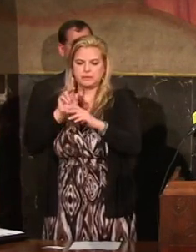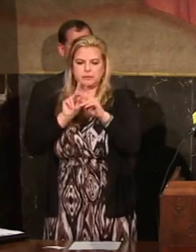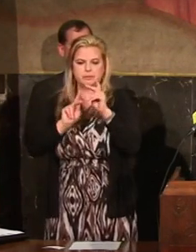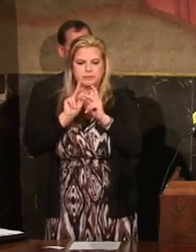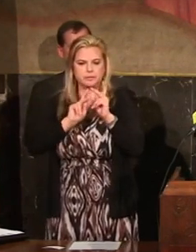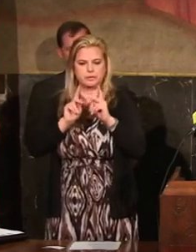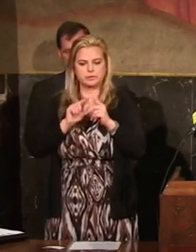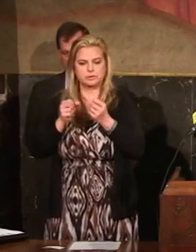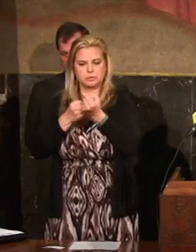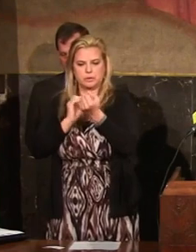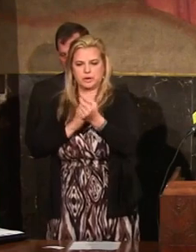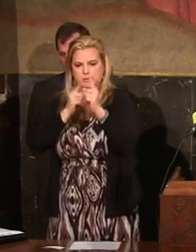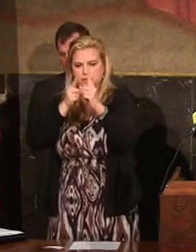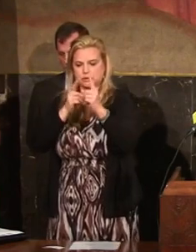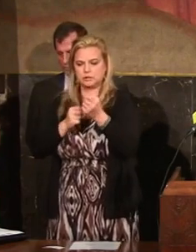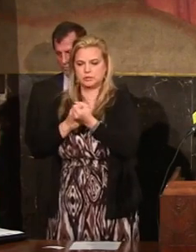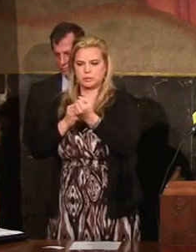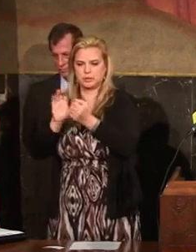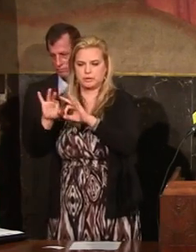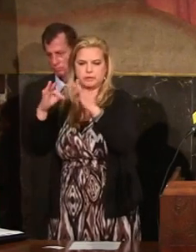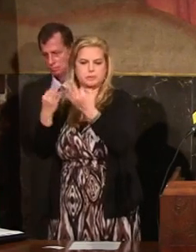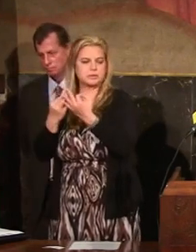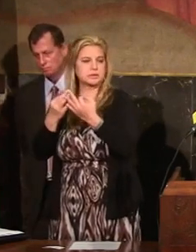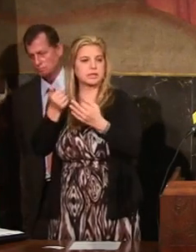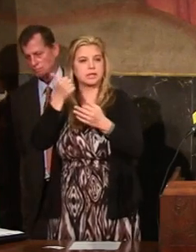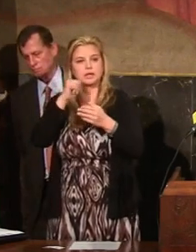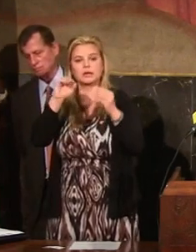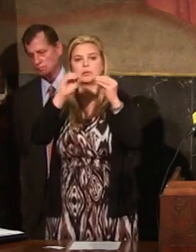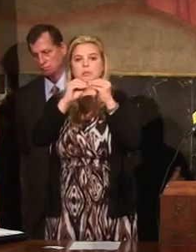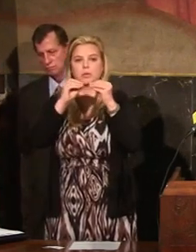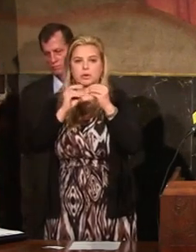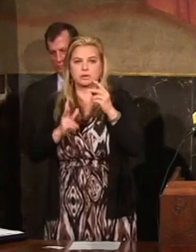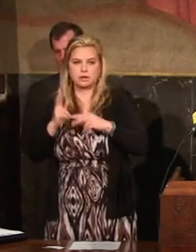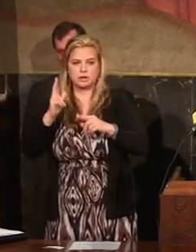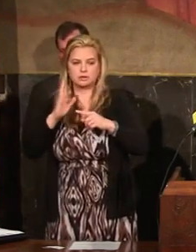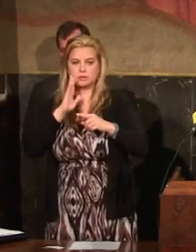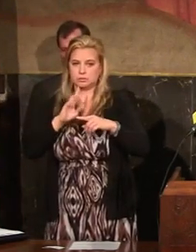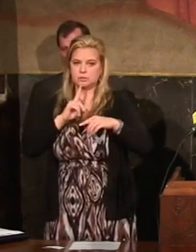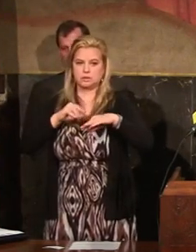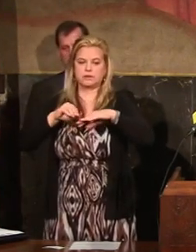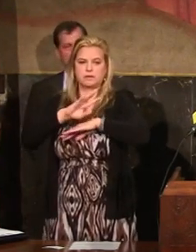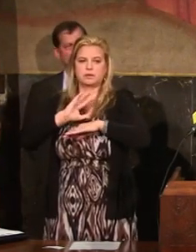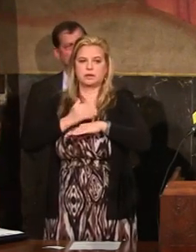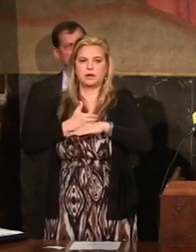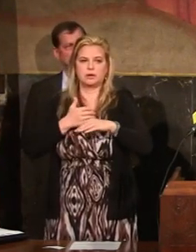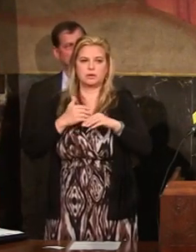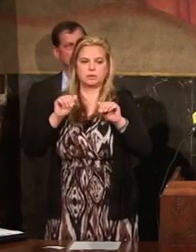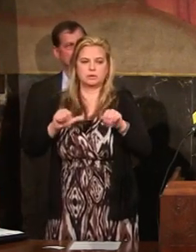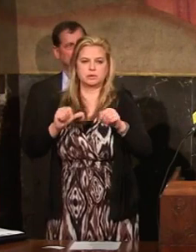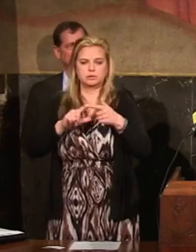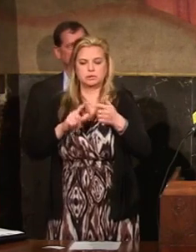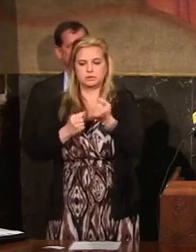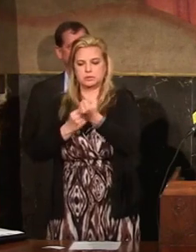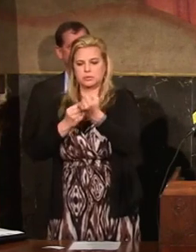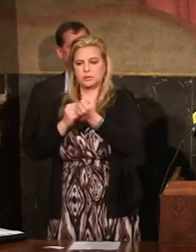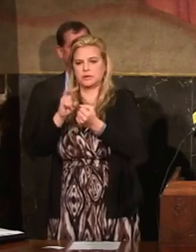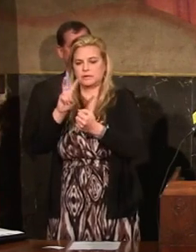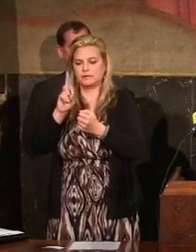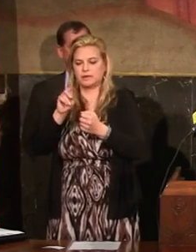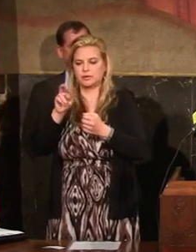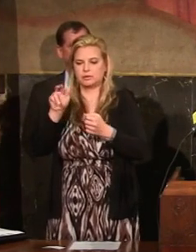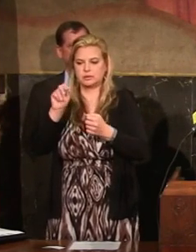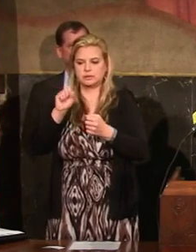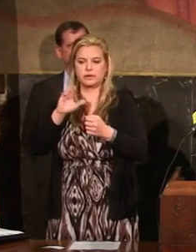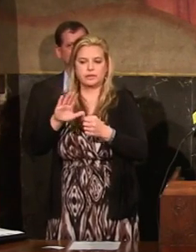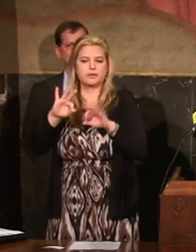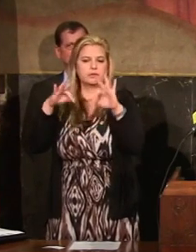families. Any further cuts would affect our ability to support our veterans and their families, and it